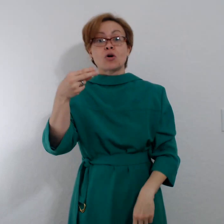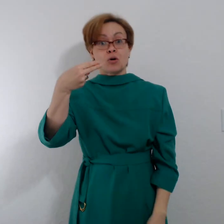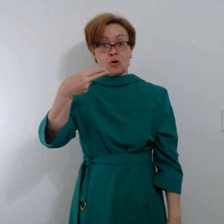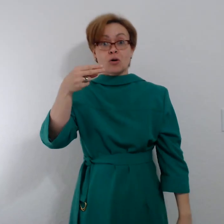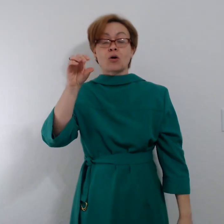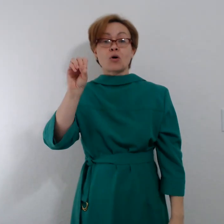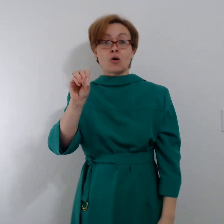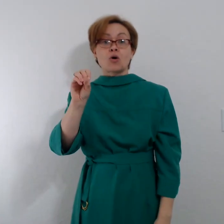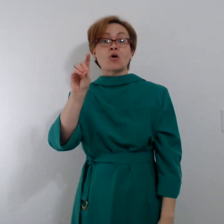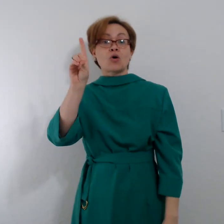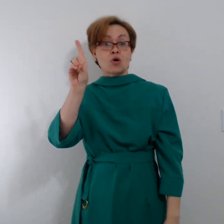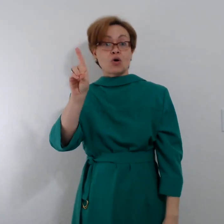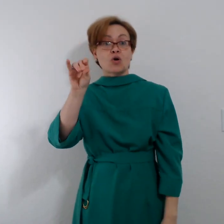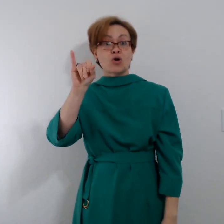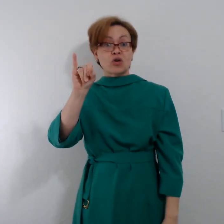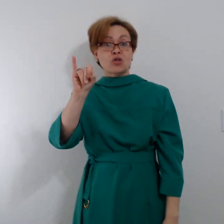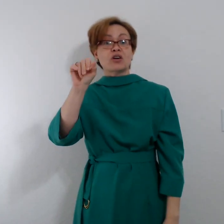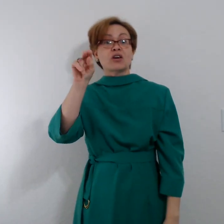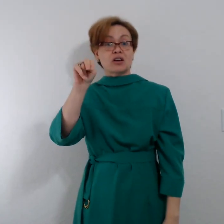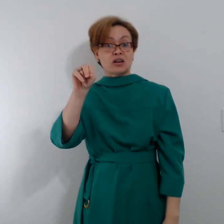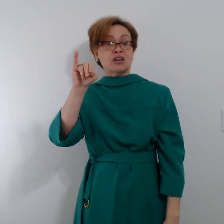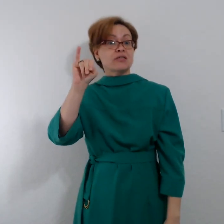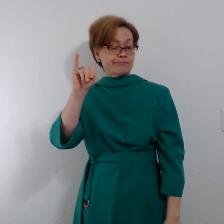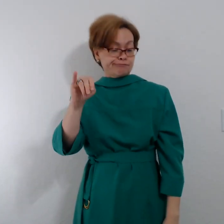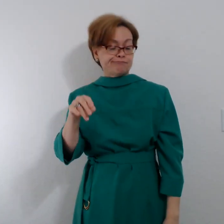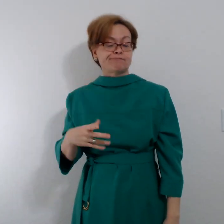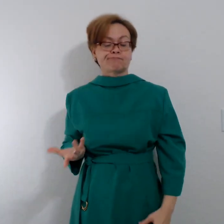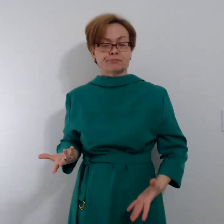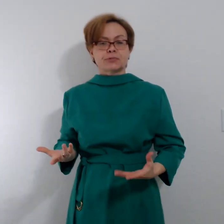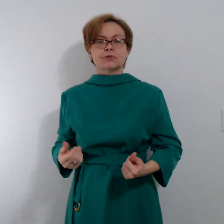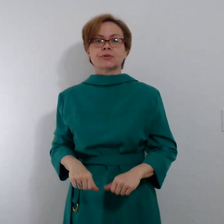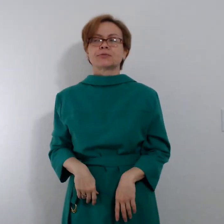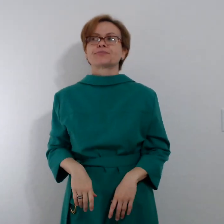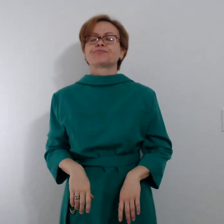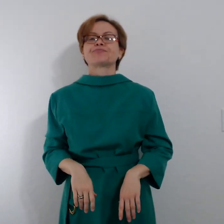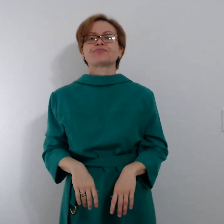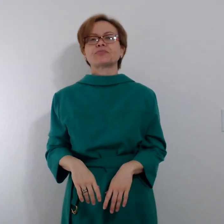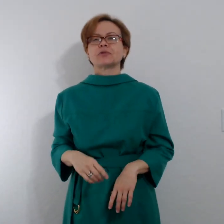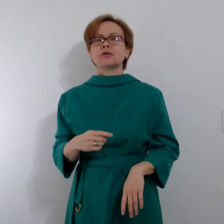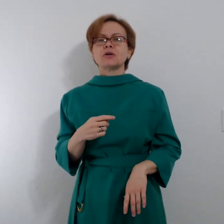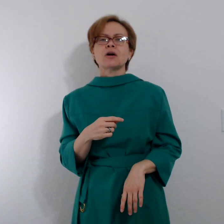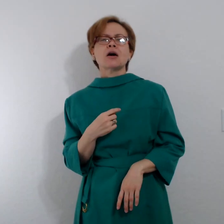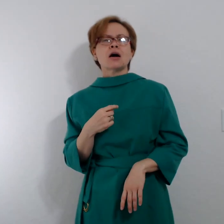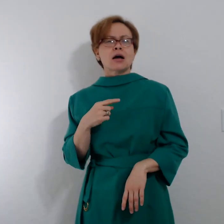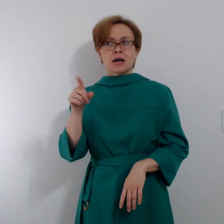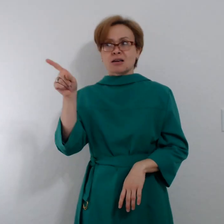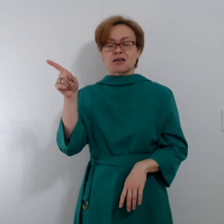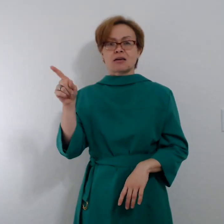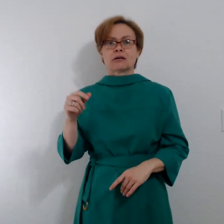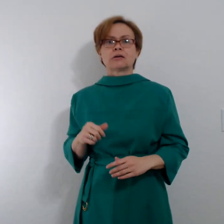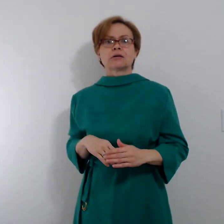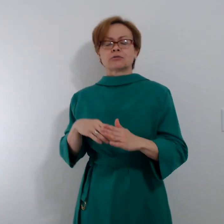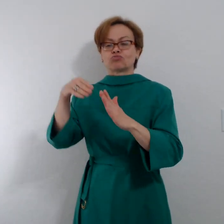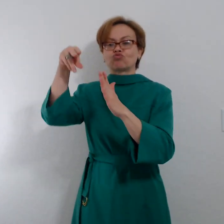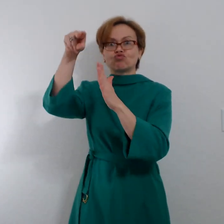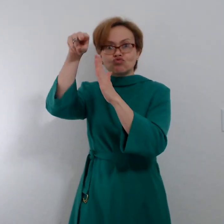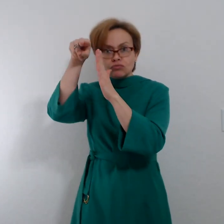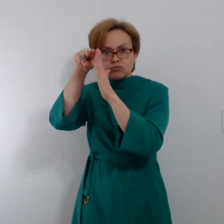they went up and down to breathe, 5 times while I stayed under on one breath. By the time I